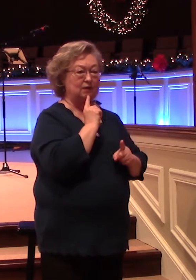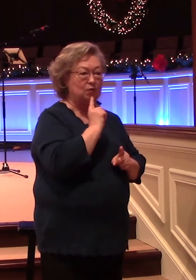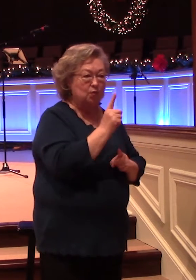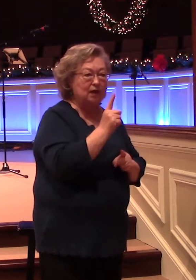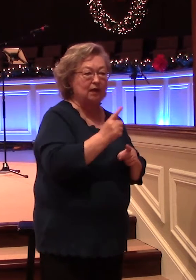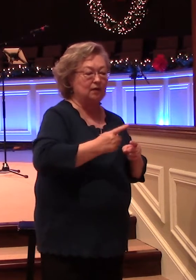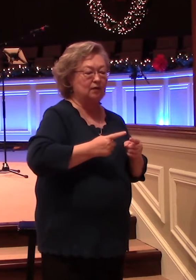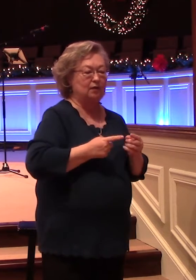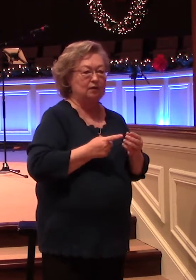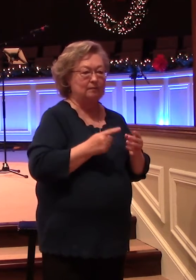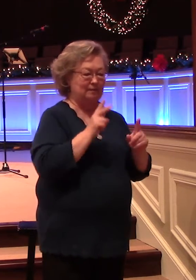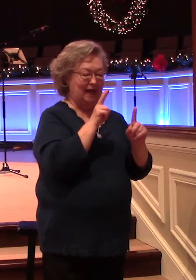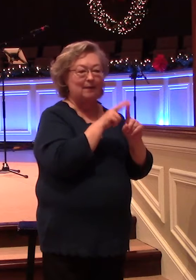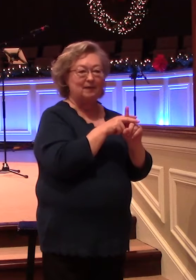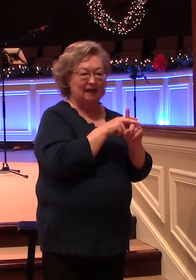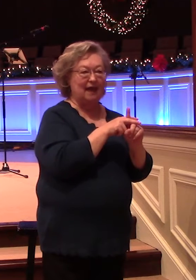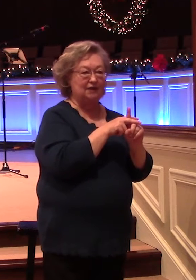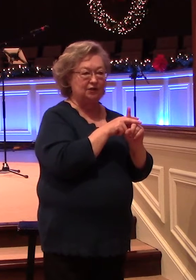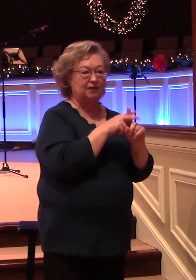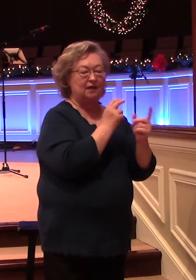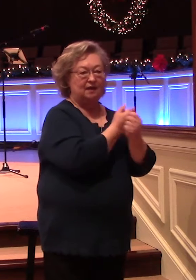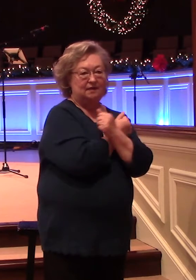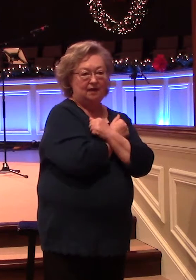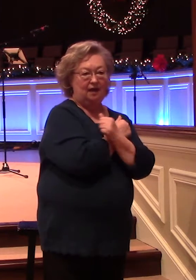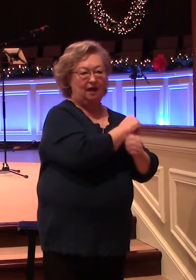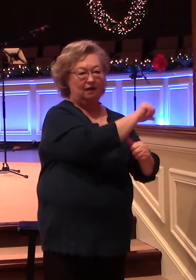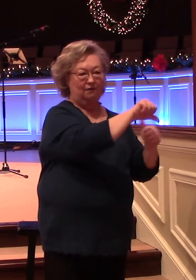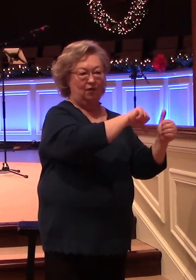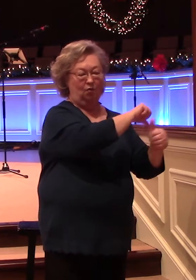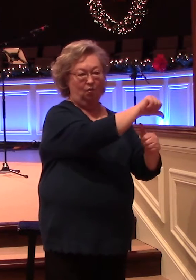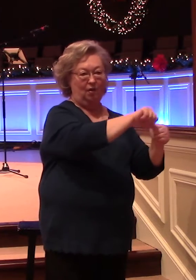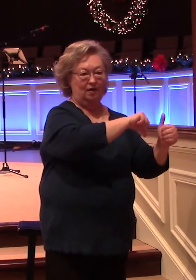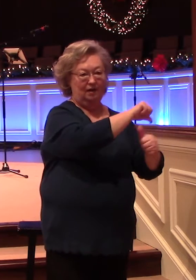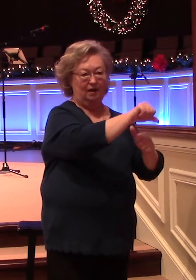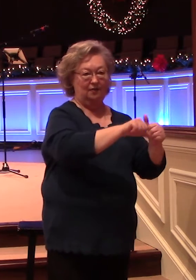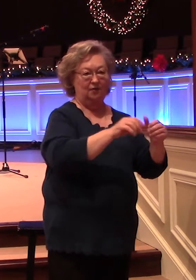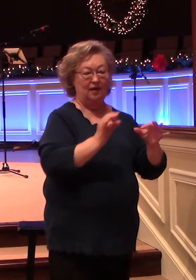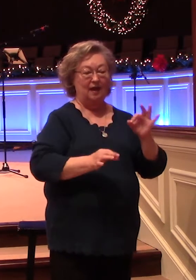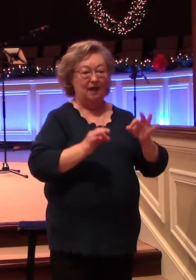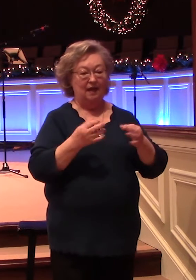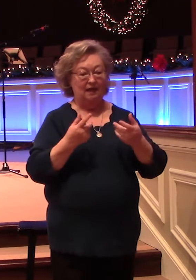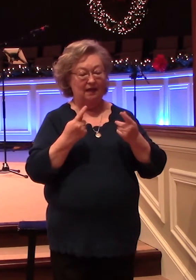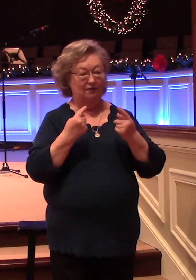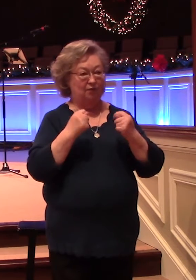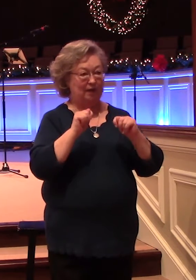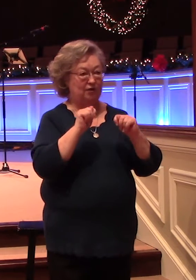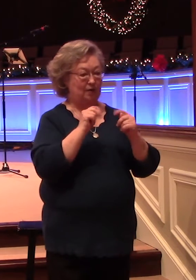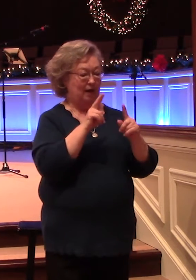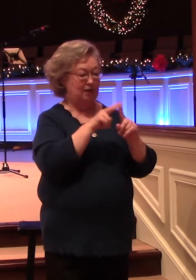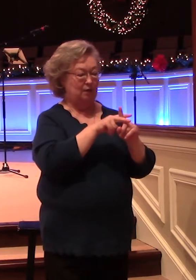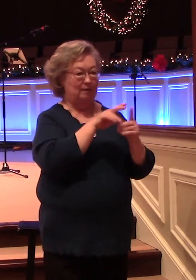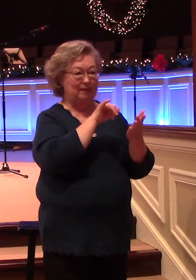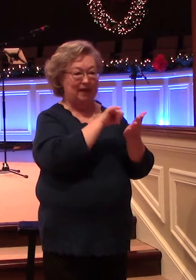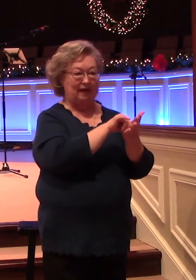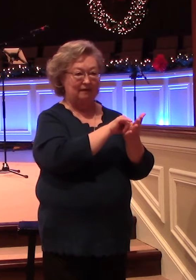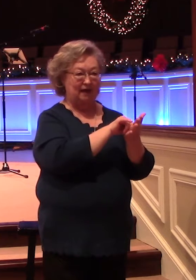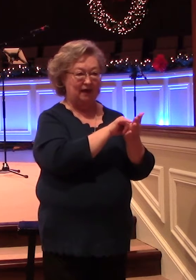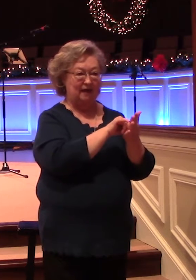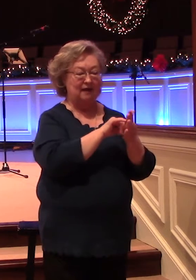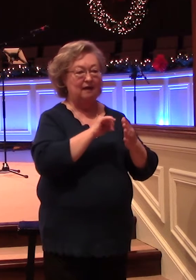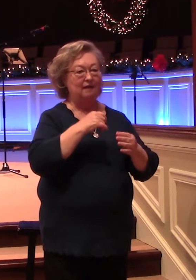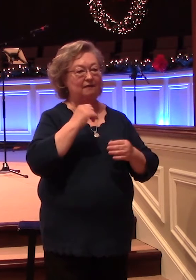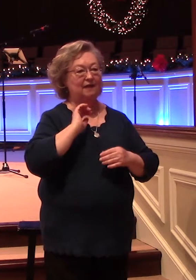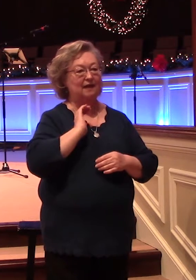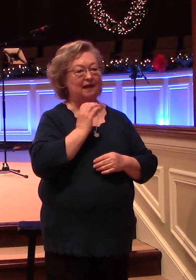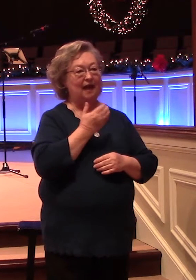And as we learn to love one another, that love grows, that circle of one another's begins to grow until it spills out of